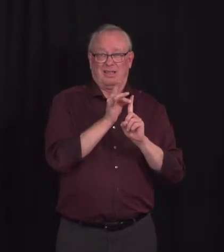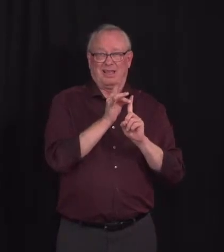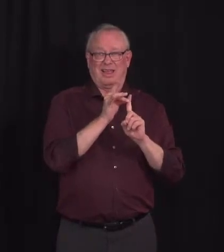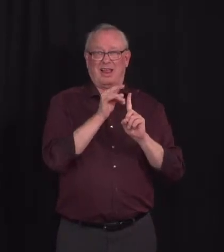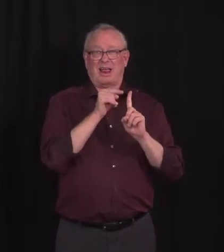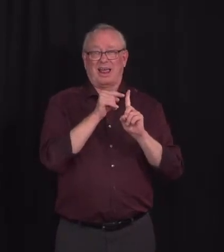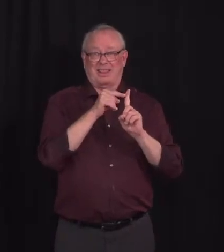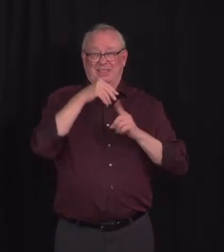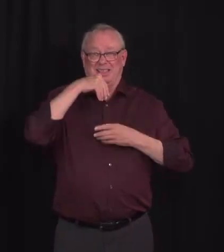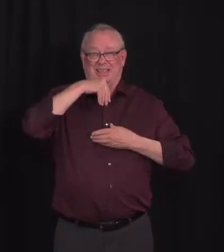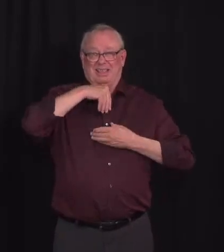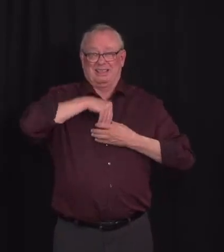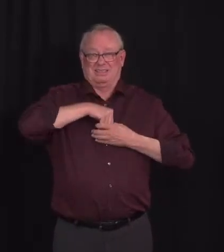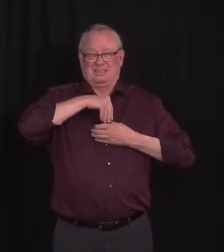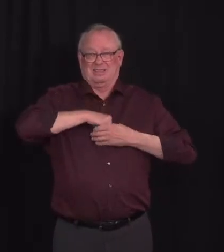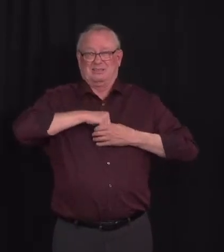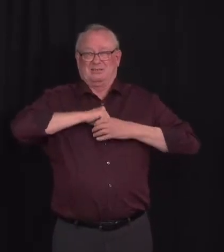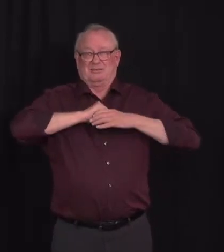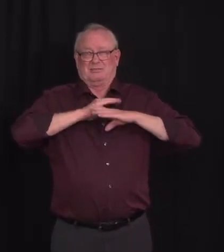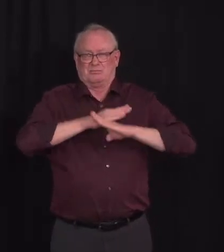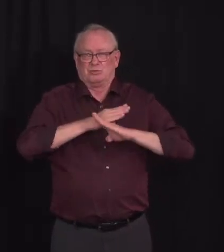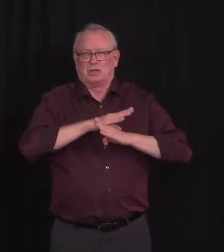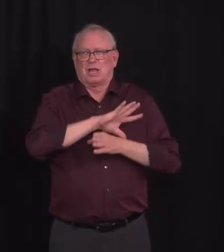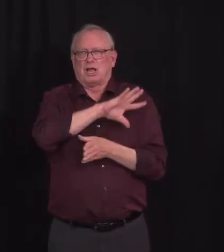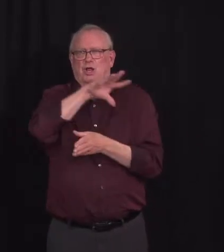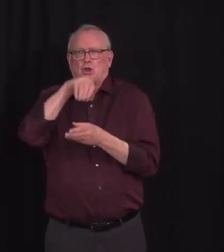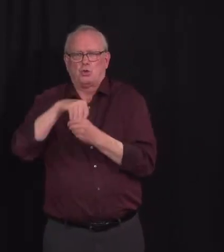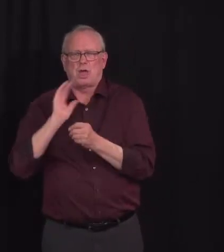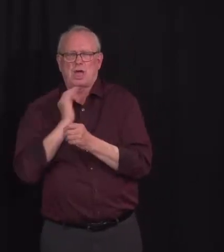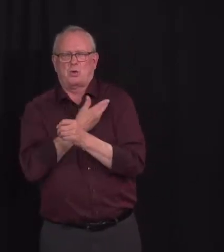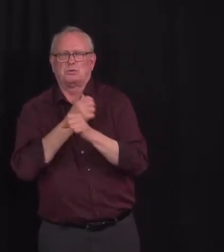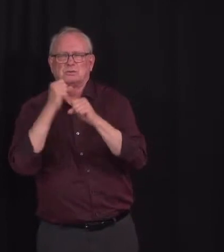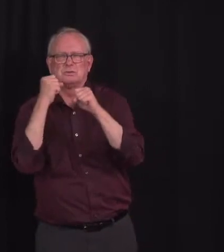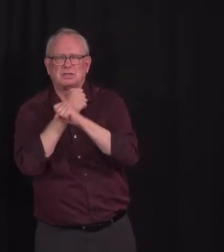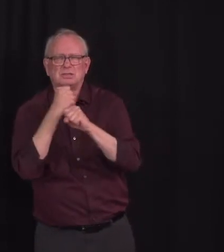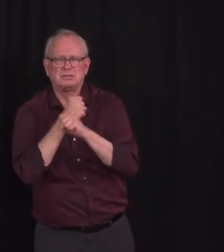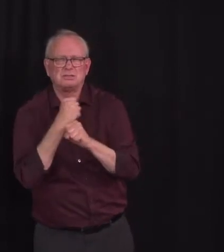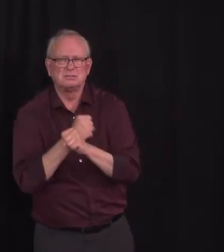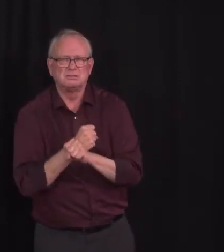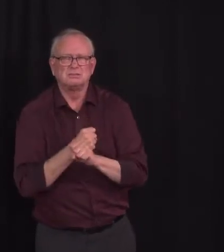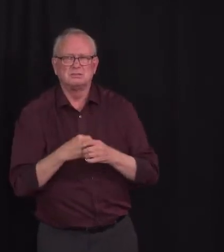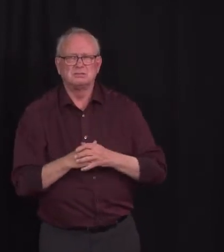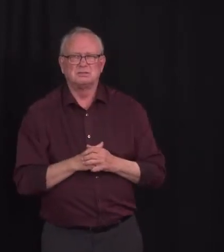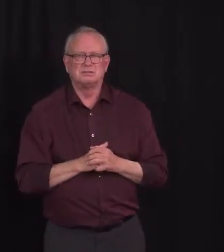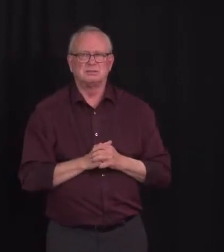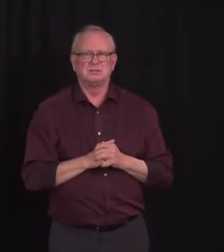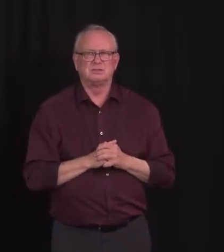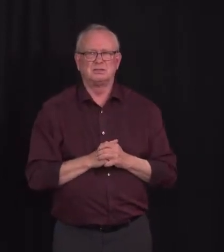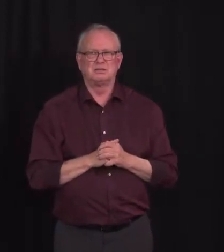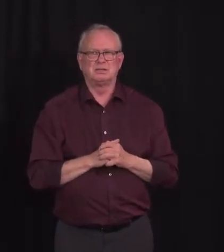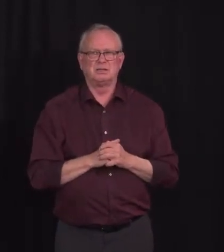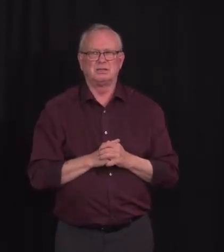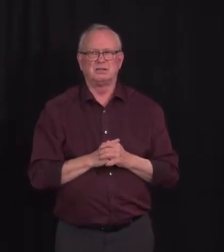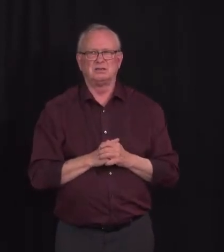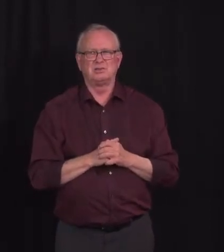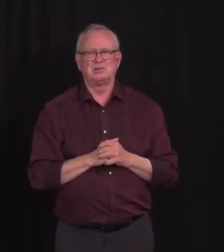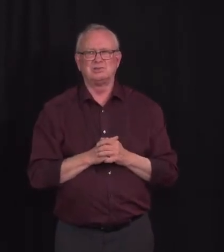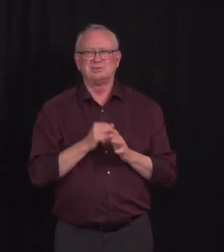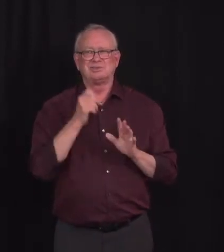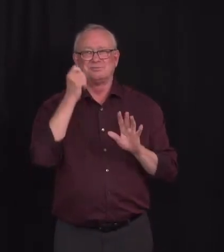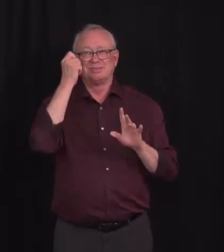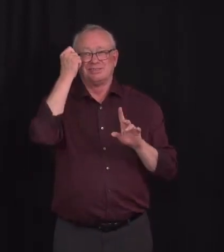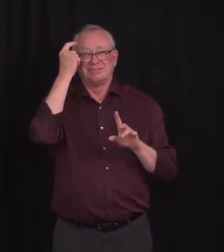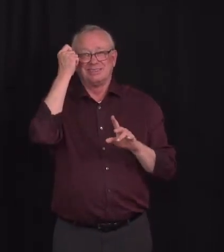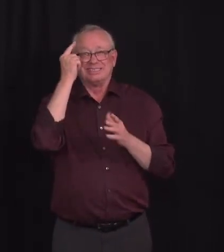we adjusted for the fact that some of those individuals who would have been infected then ultimately went on to have a